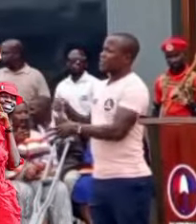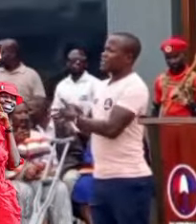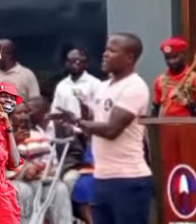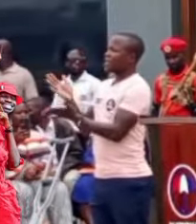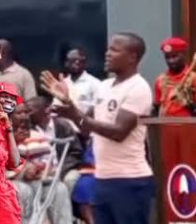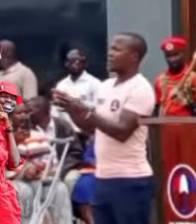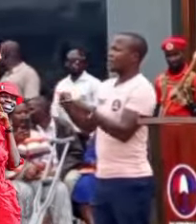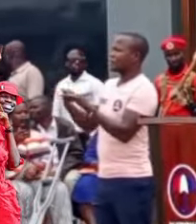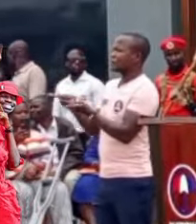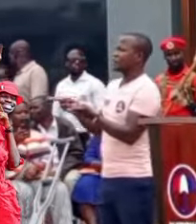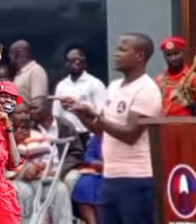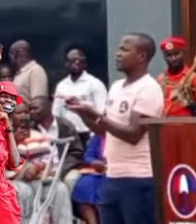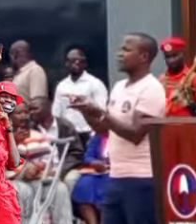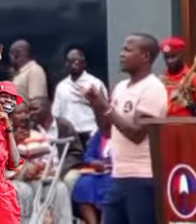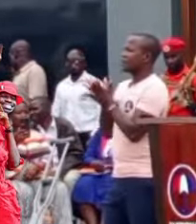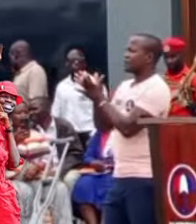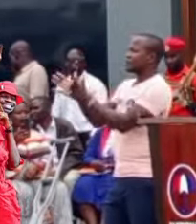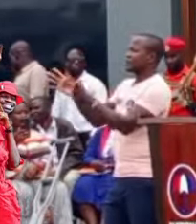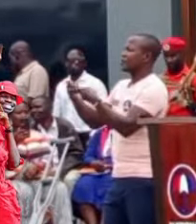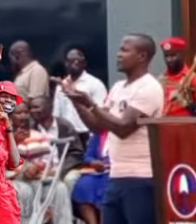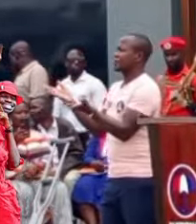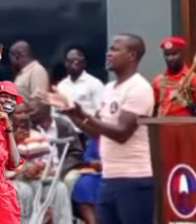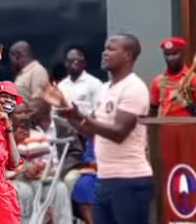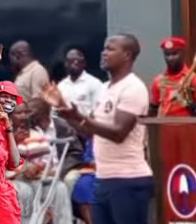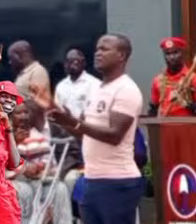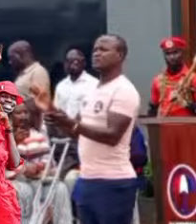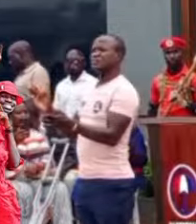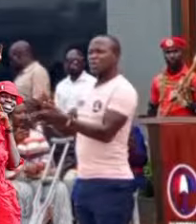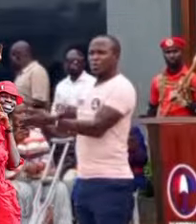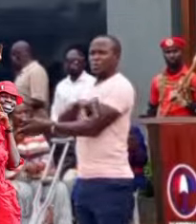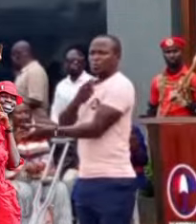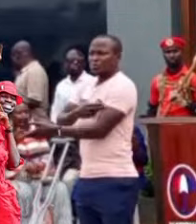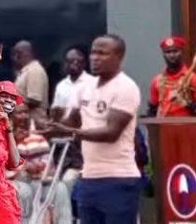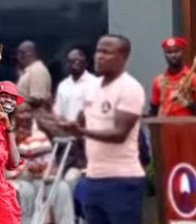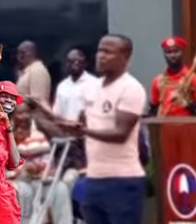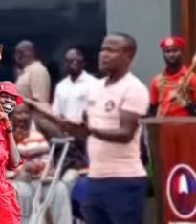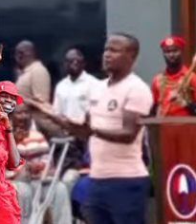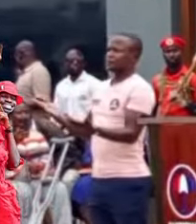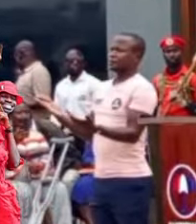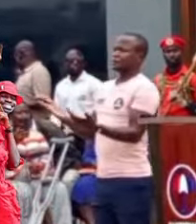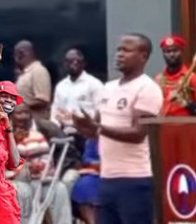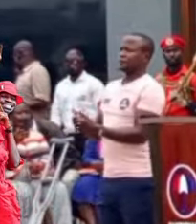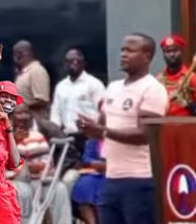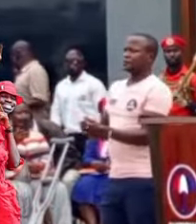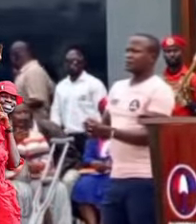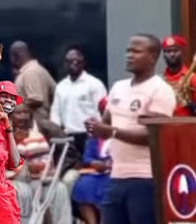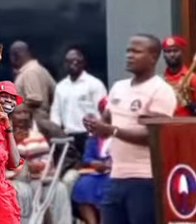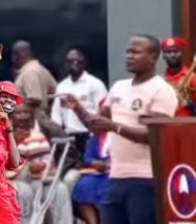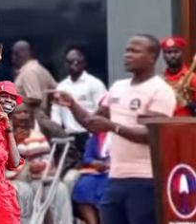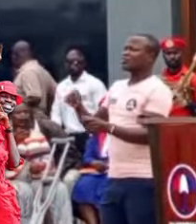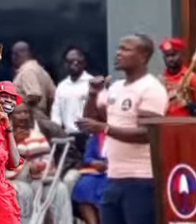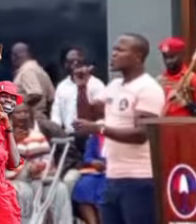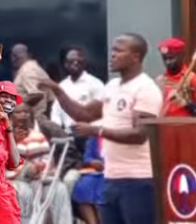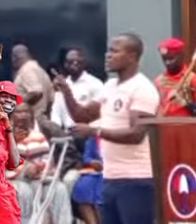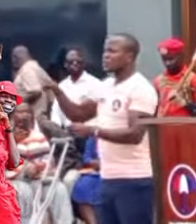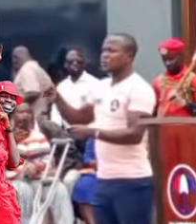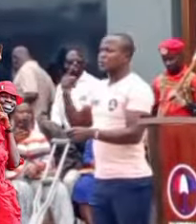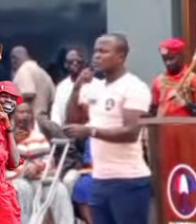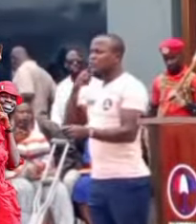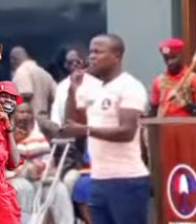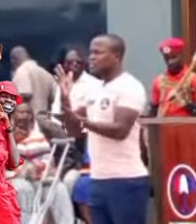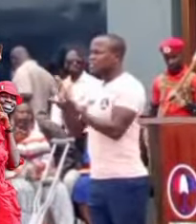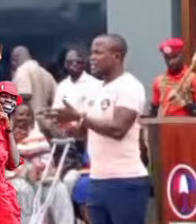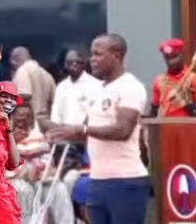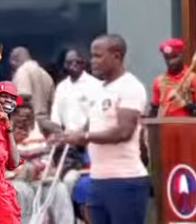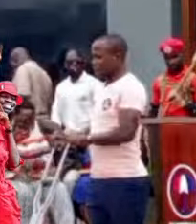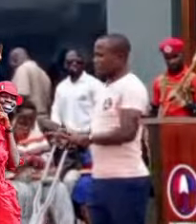discriminated in a public facility, hospital also. It is not a mistake that you find